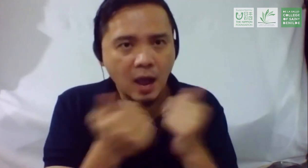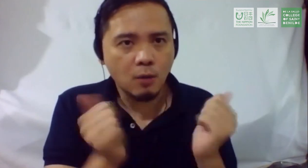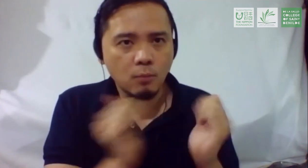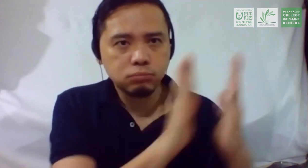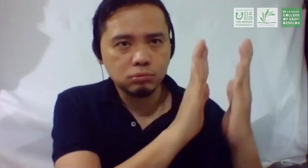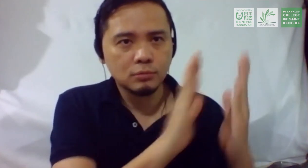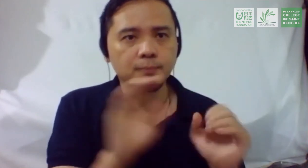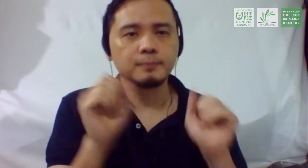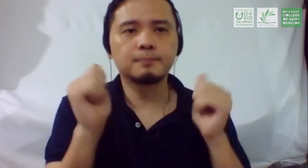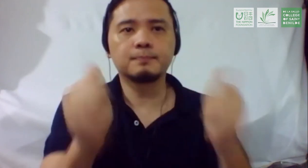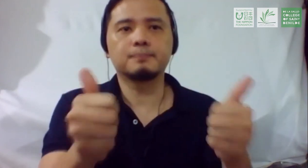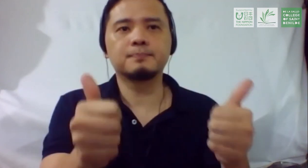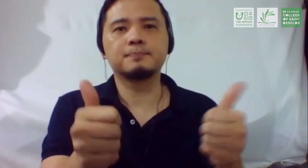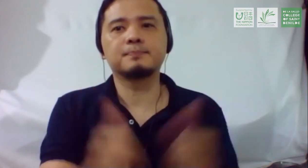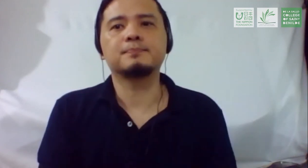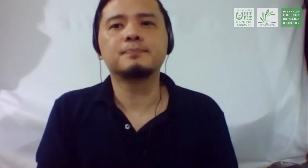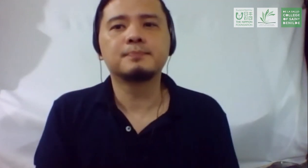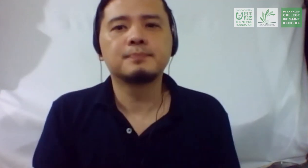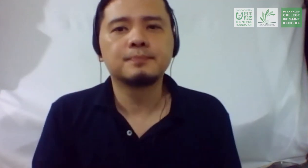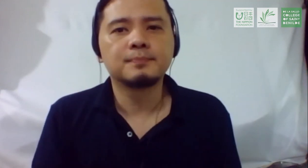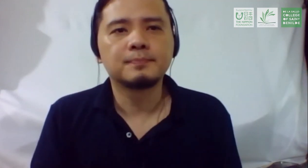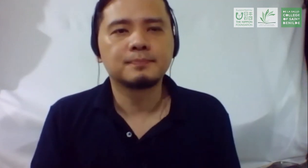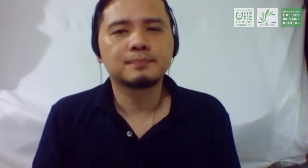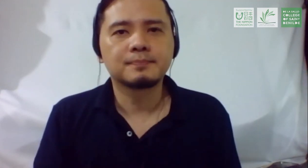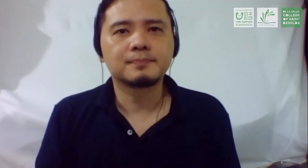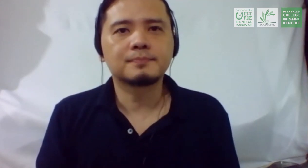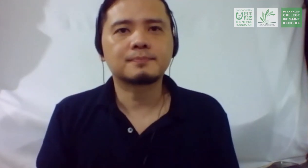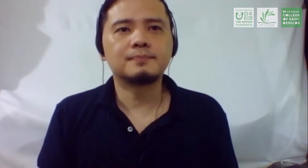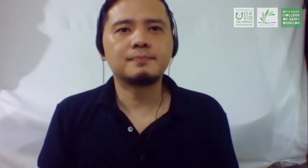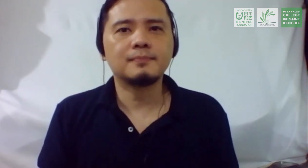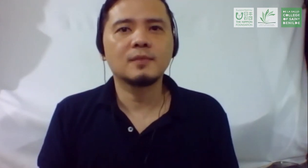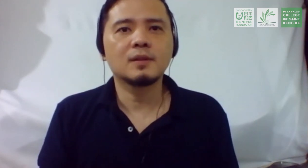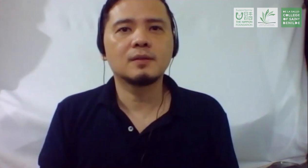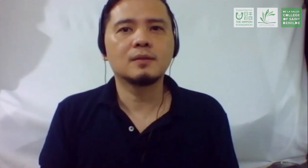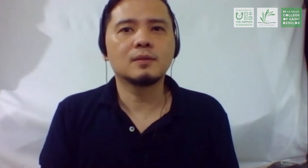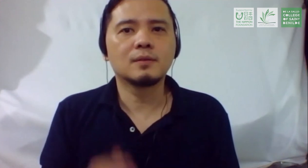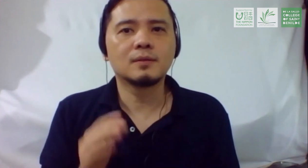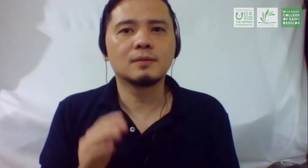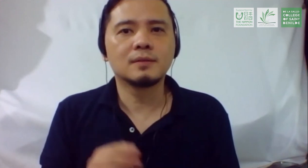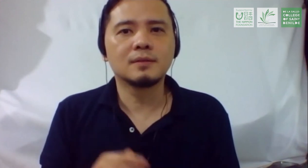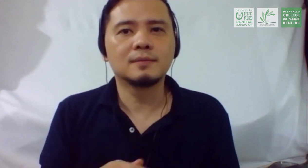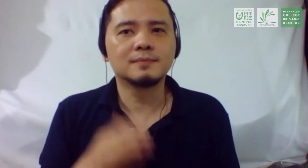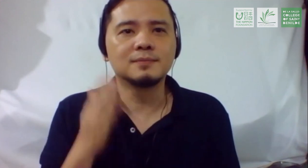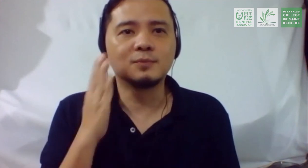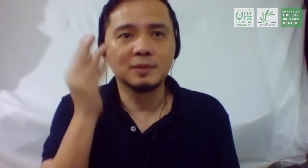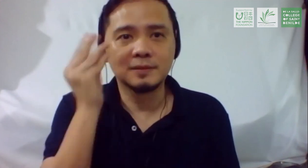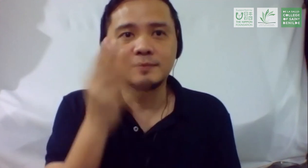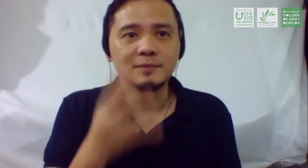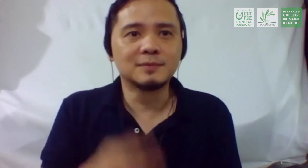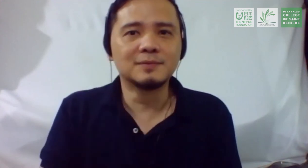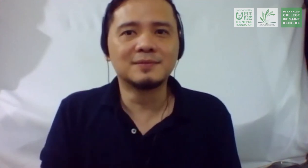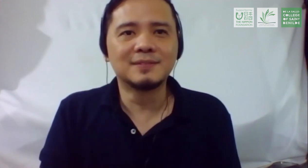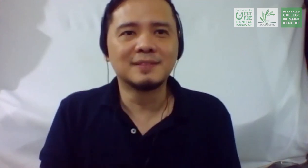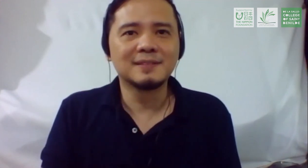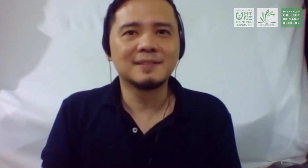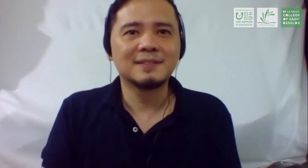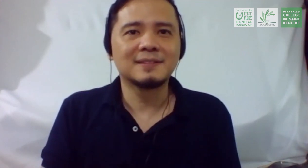okay. All right, now I'll let you know on Wednesday if anyone had any problem, any real problems on the test, the